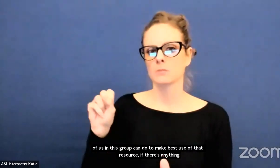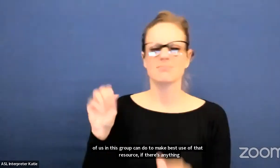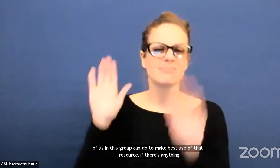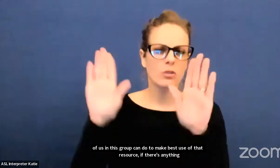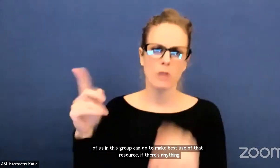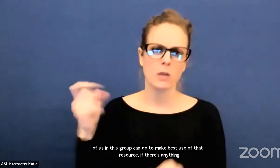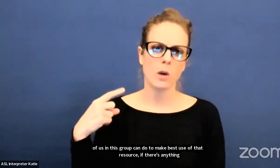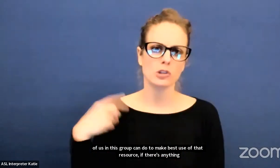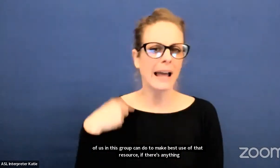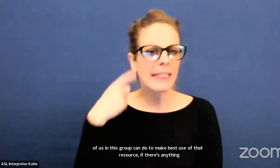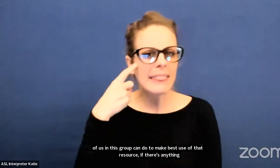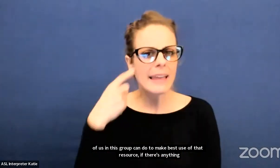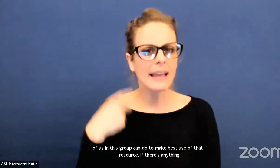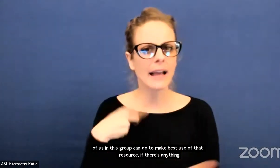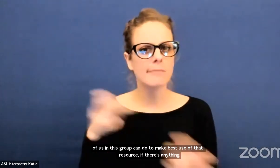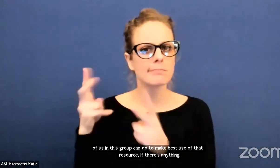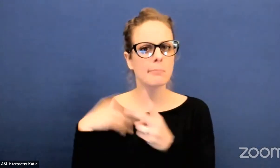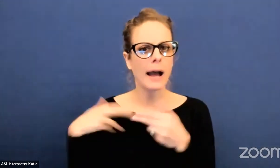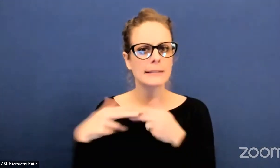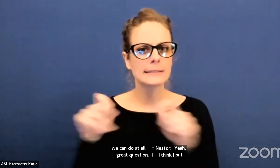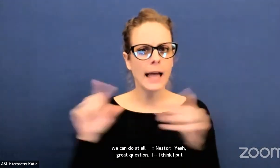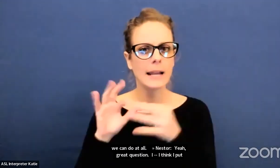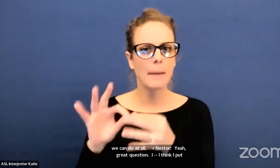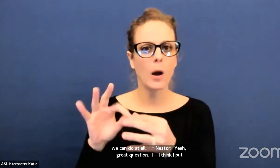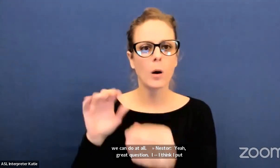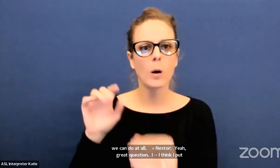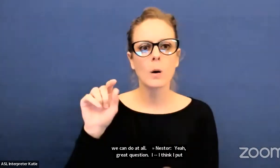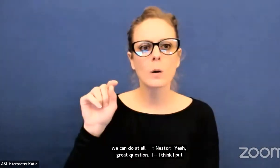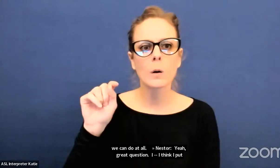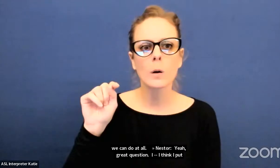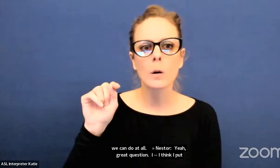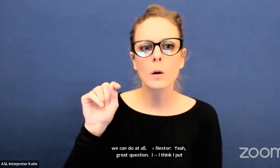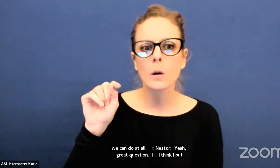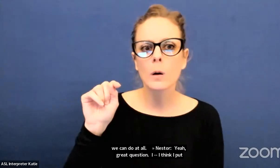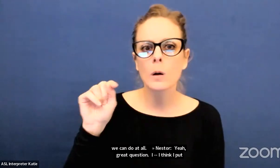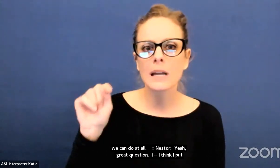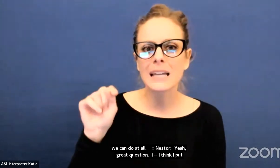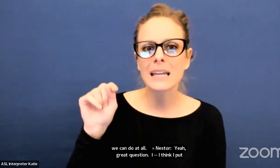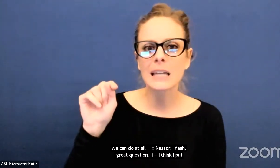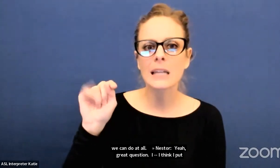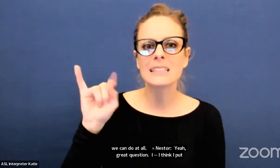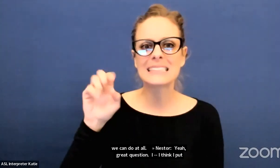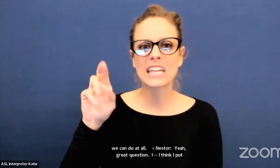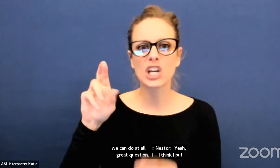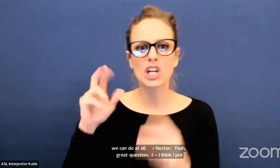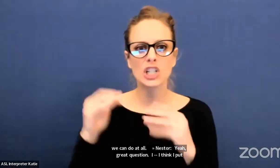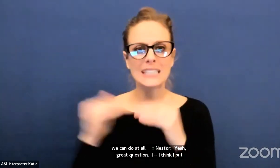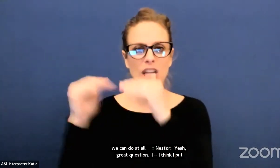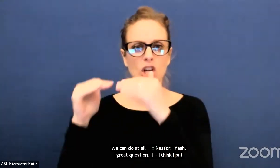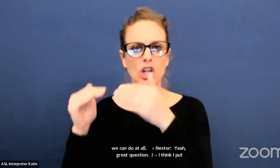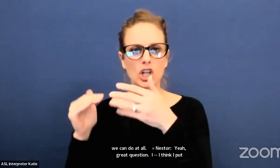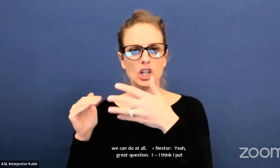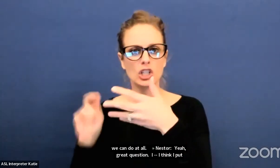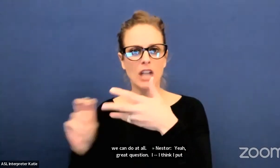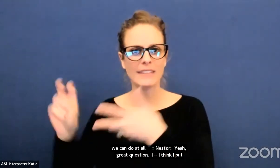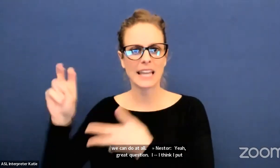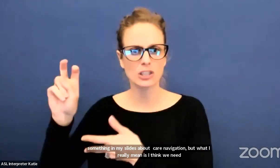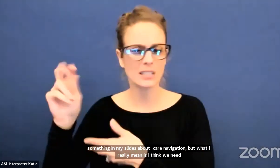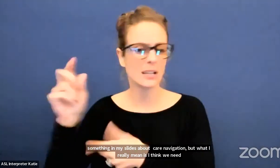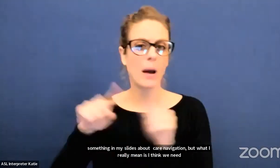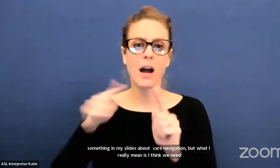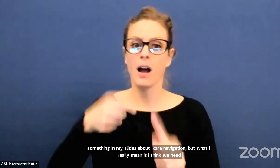I think I put something in my slides about care navigation, but what I really mean is I think we need, as a health department and